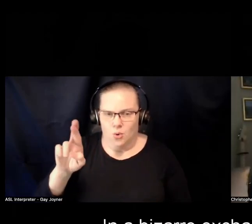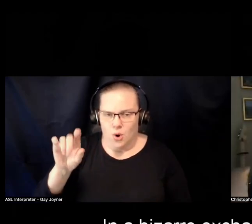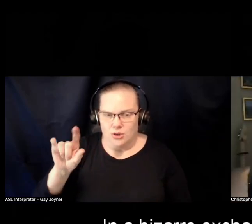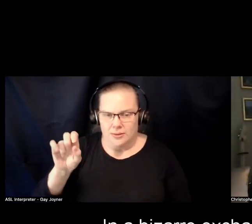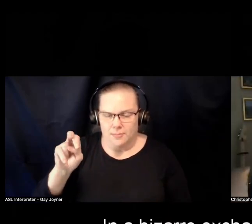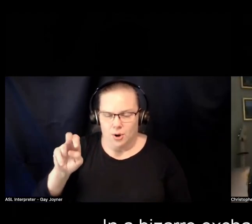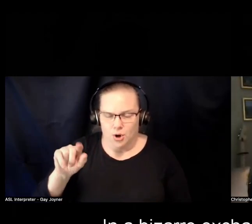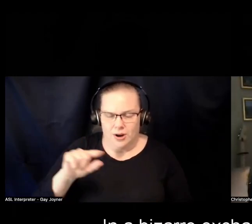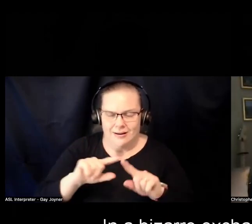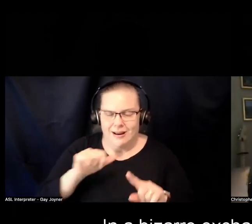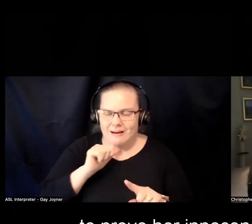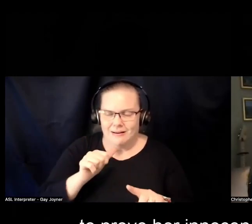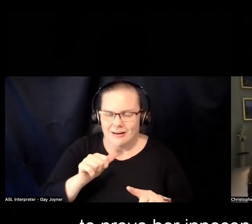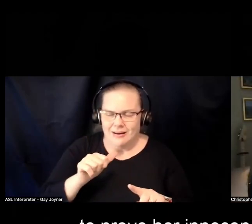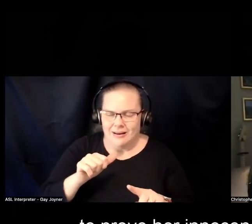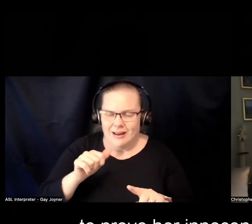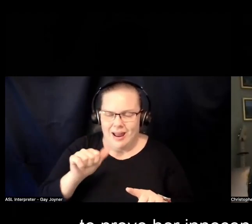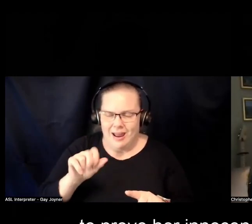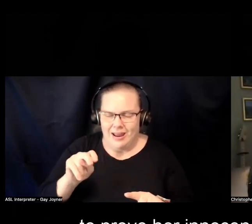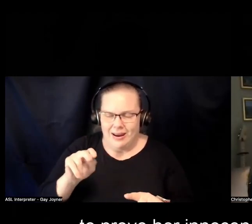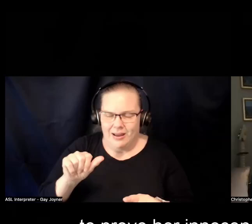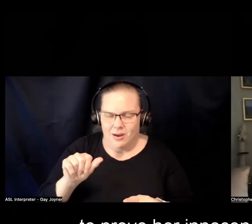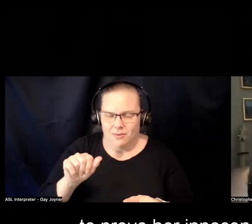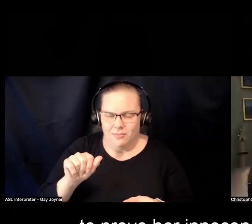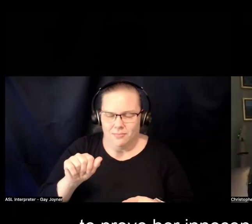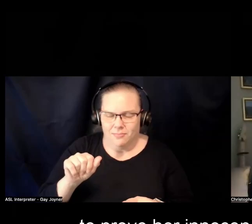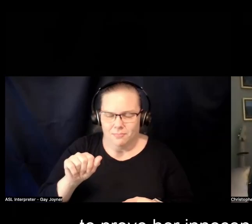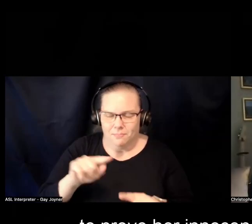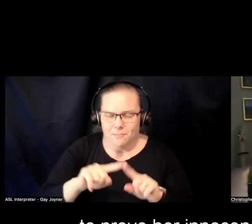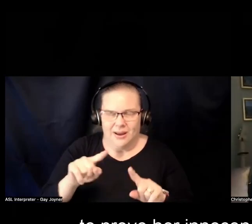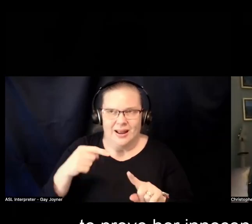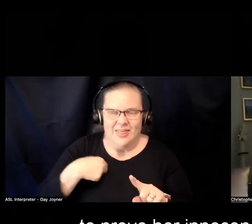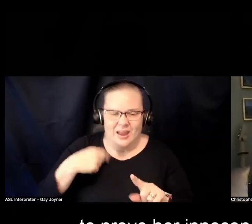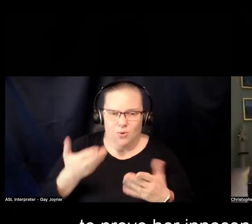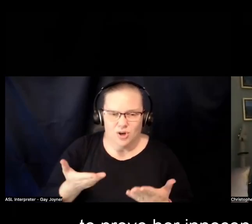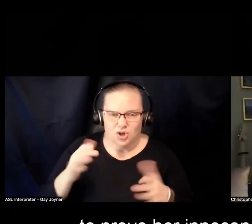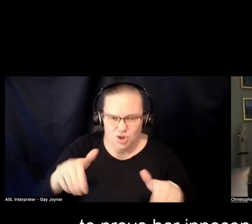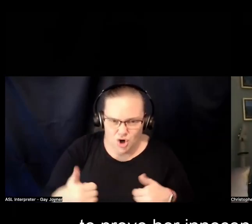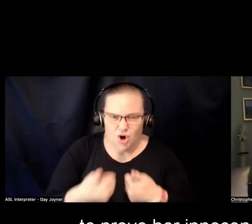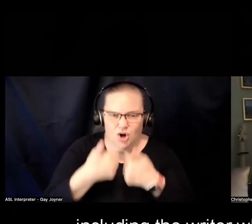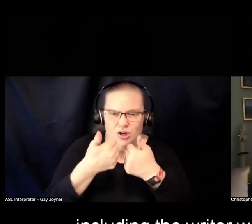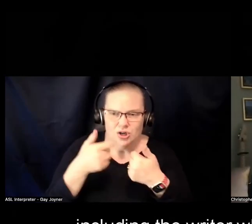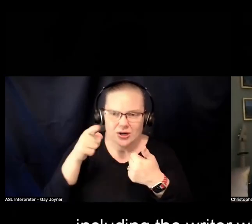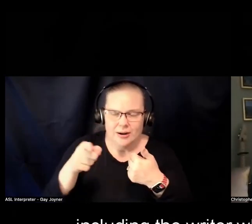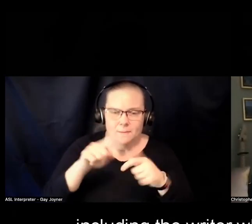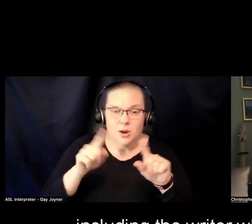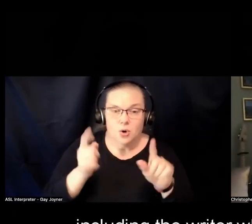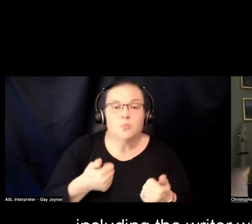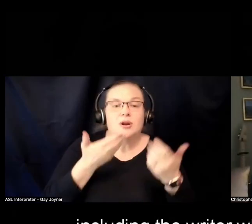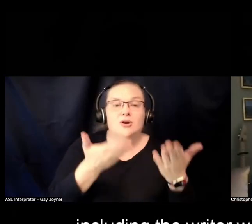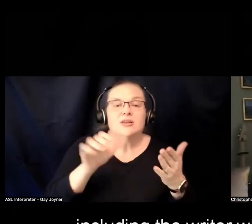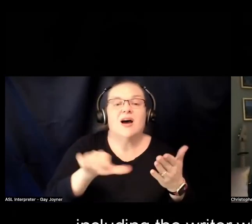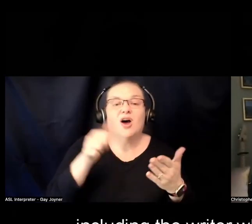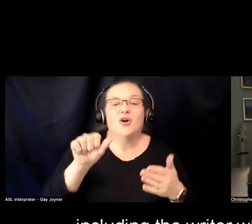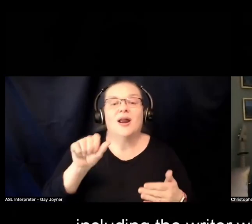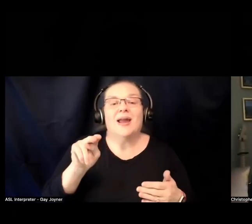bizarre exchange, De Sola challenged Anna to prove her innocence by producing other Anna Rosenbergs, including the writer who had attended